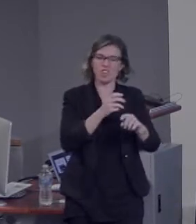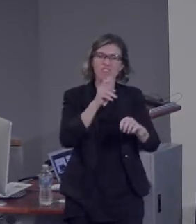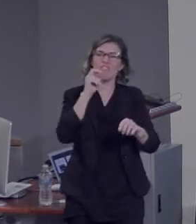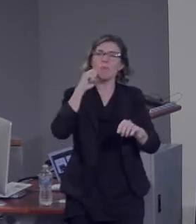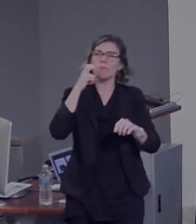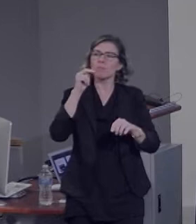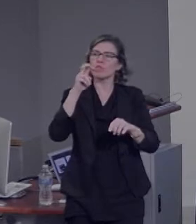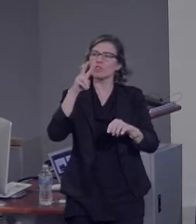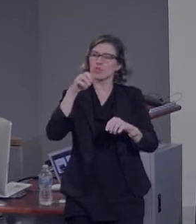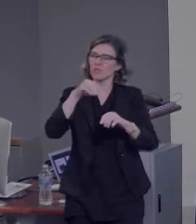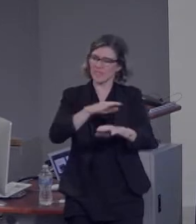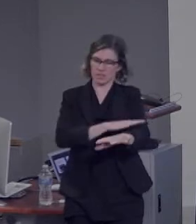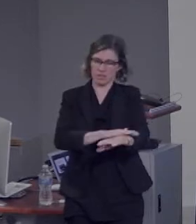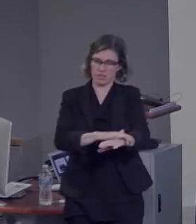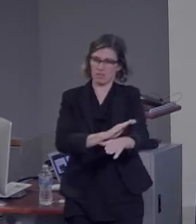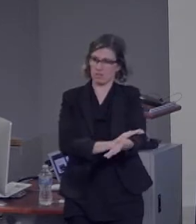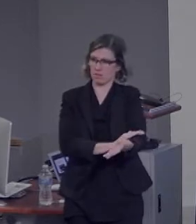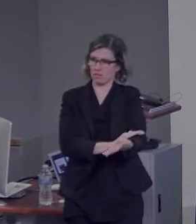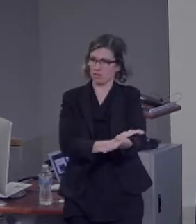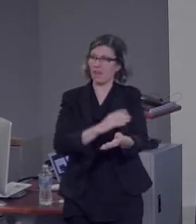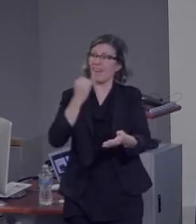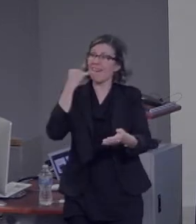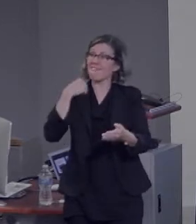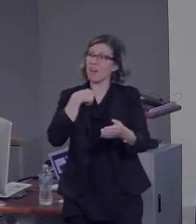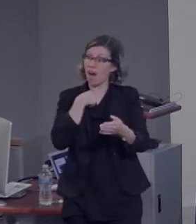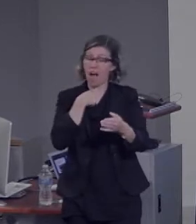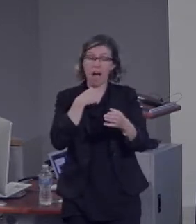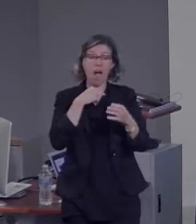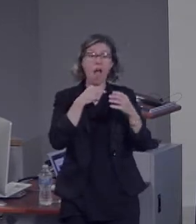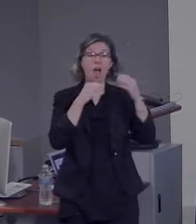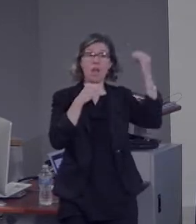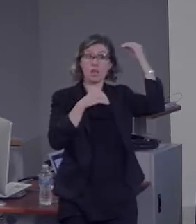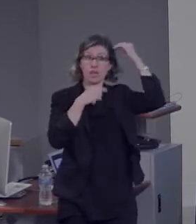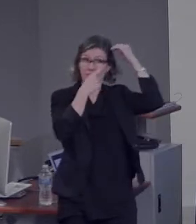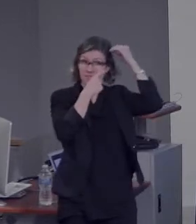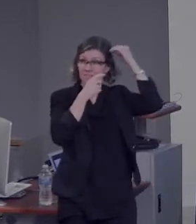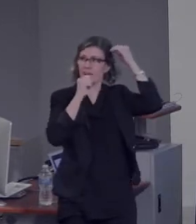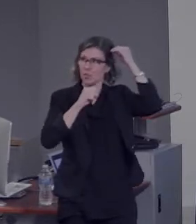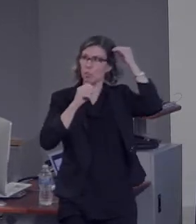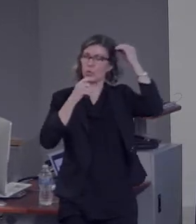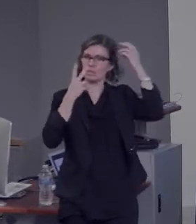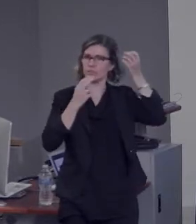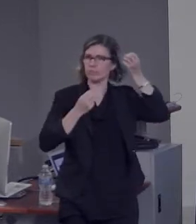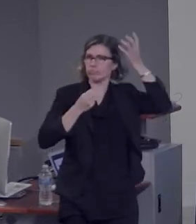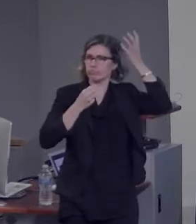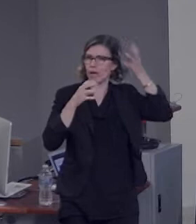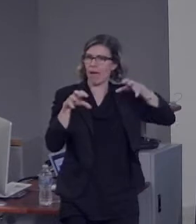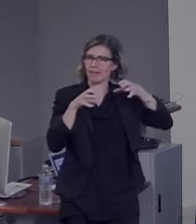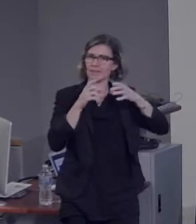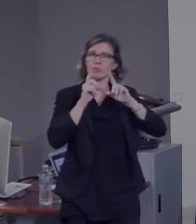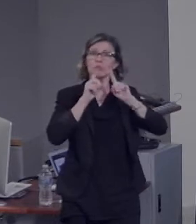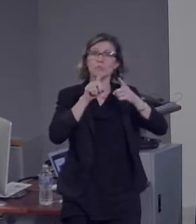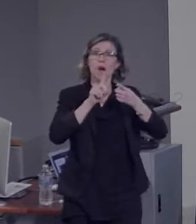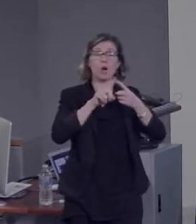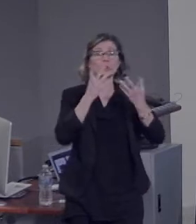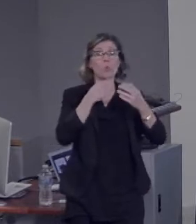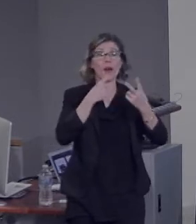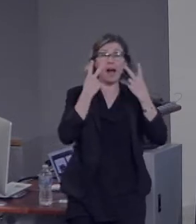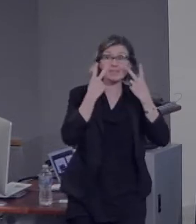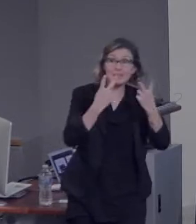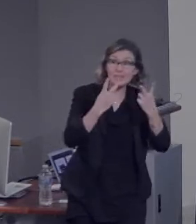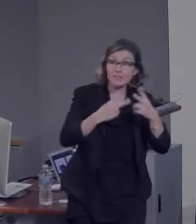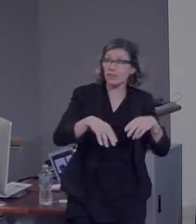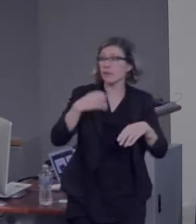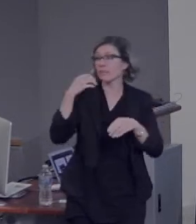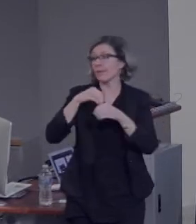I will find the same potential, but they will be responsive to visual stimuli. If I put an electrode in my motor cortex, will